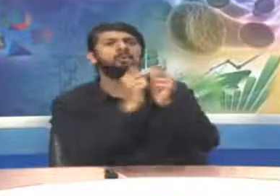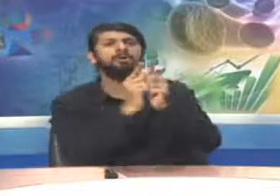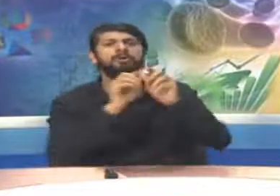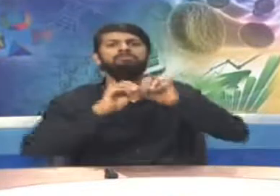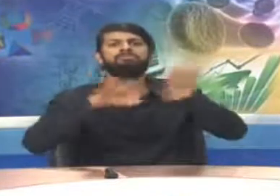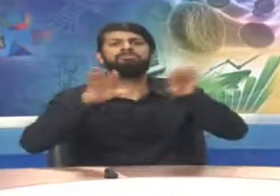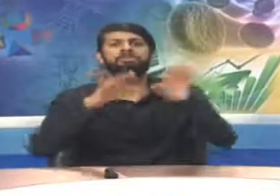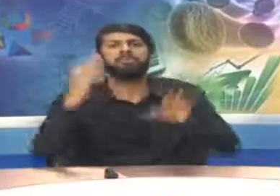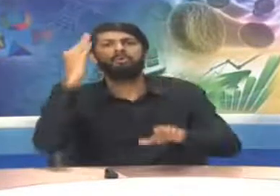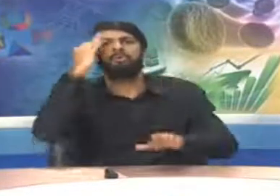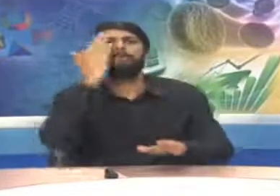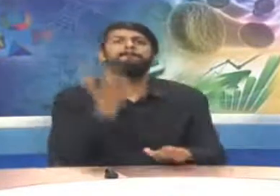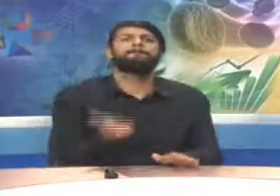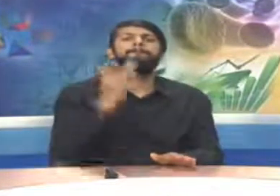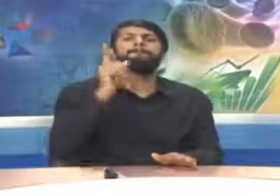shortcomings are obvious.